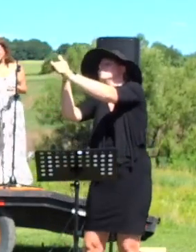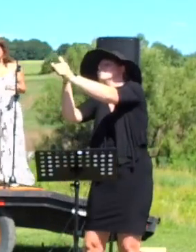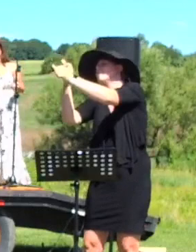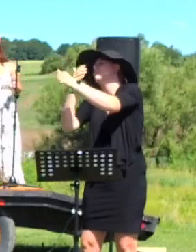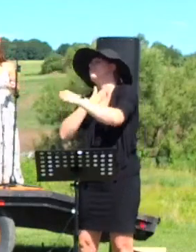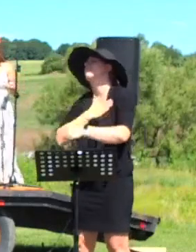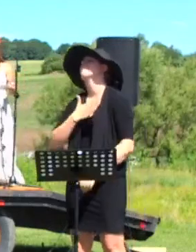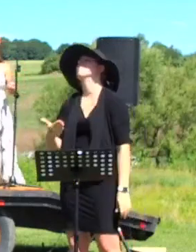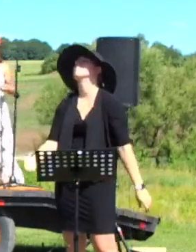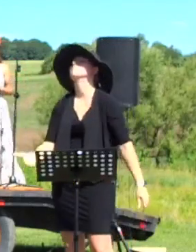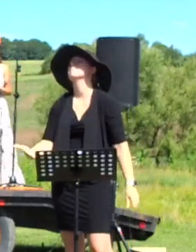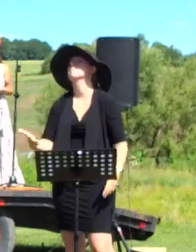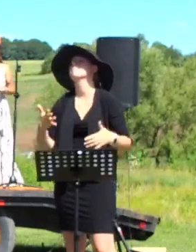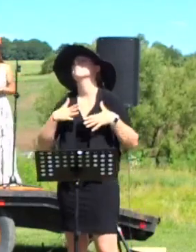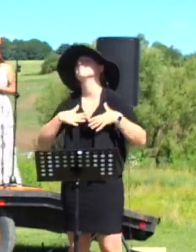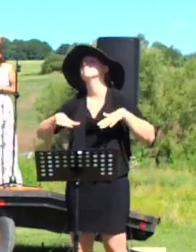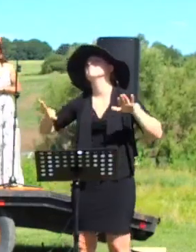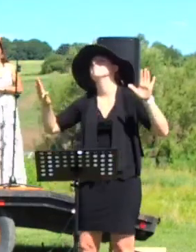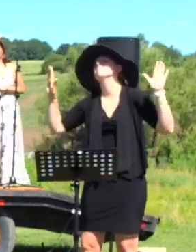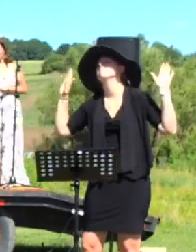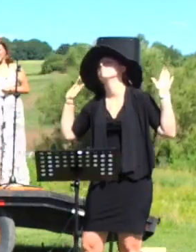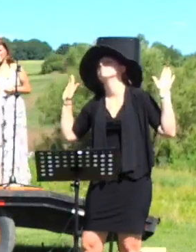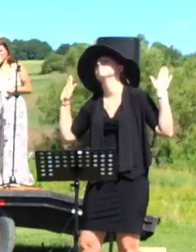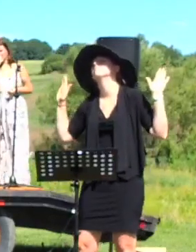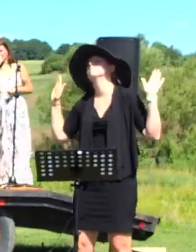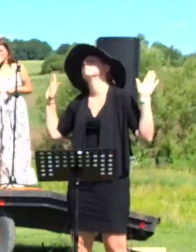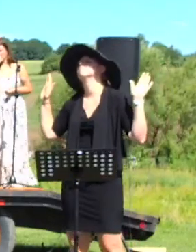Will you lead me,